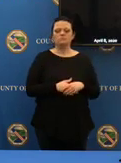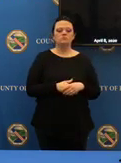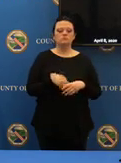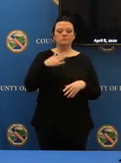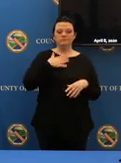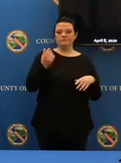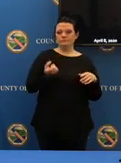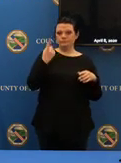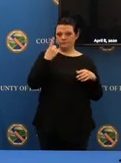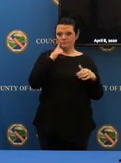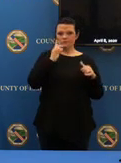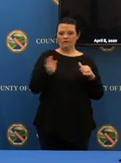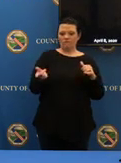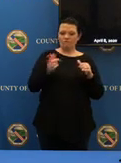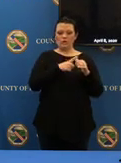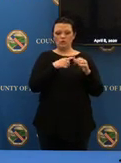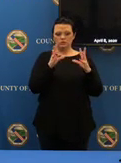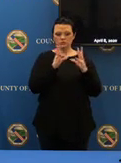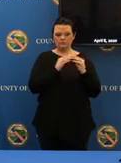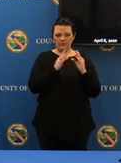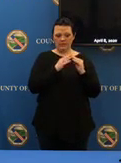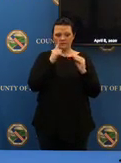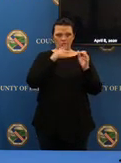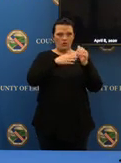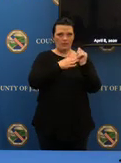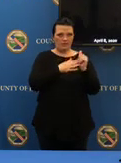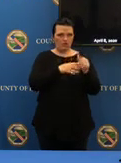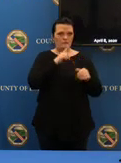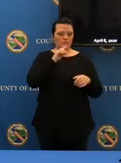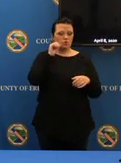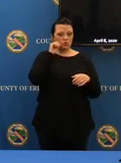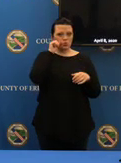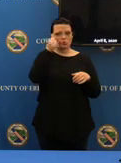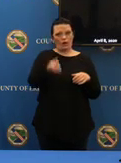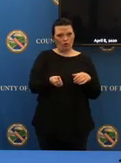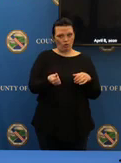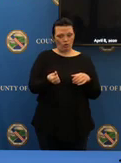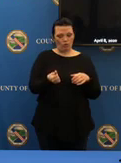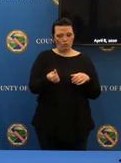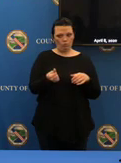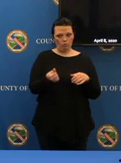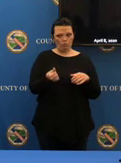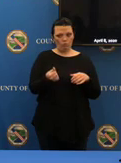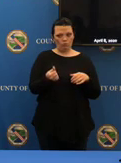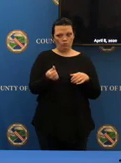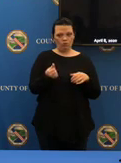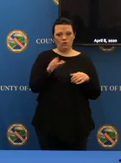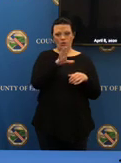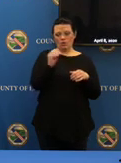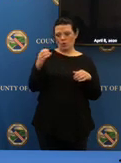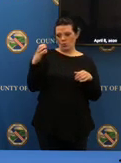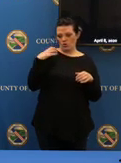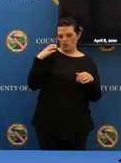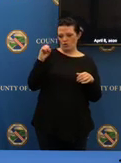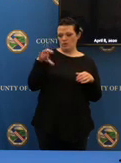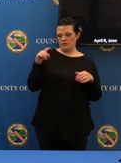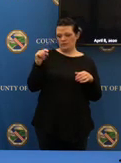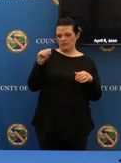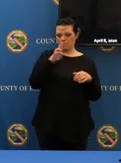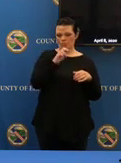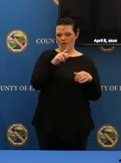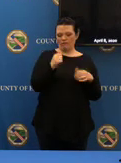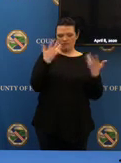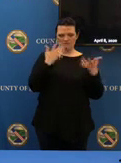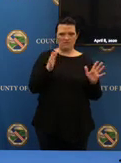My understanding is the first meeting, at least of leadership, is tomorrow. The co-chairs, Scott and Brenda, have had